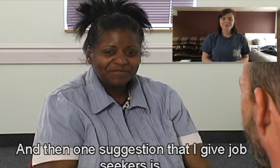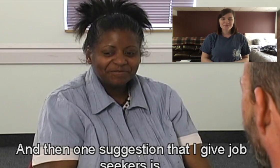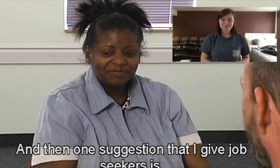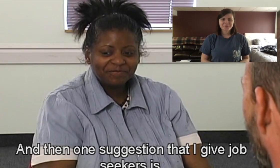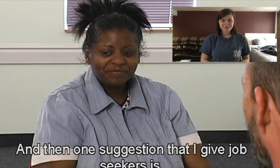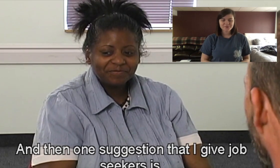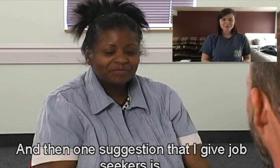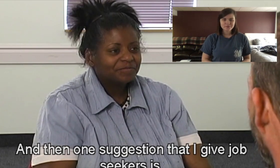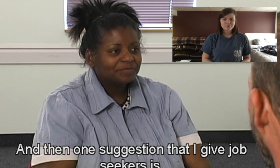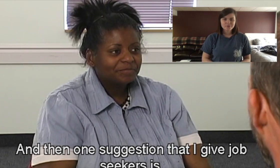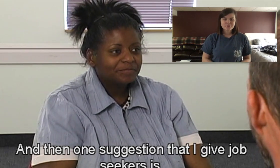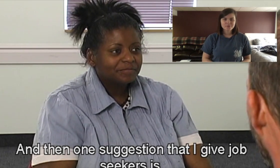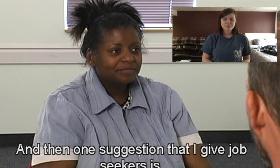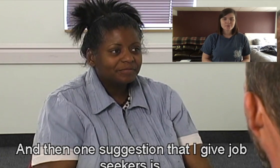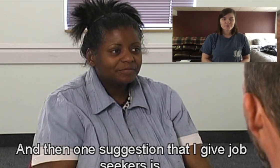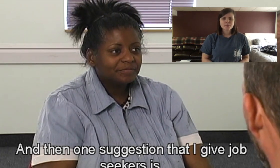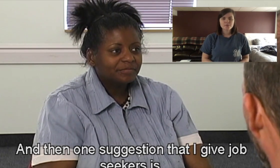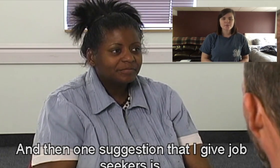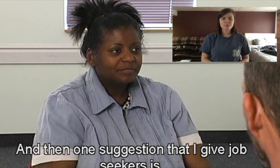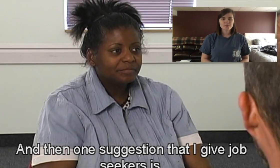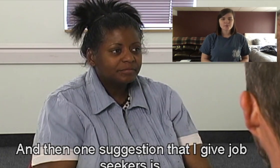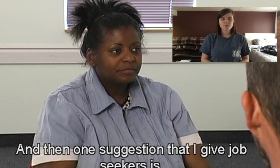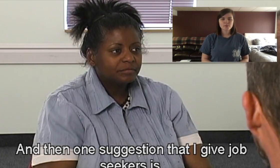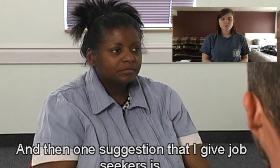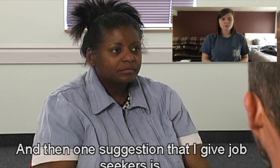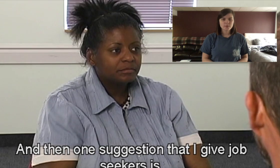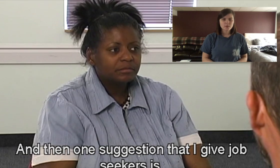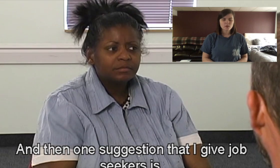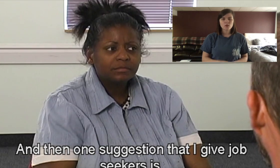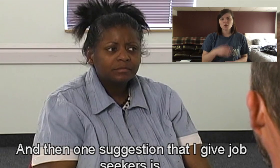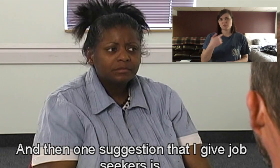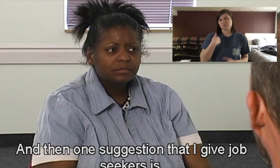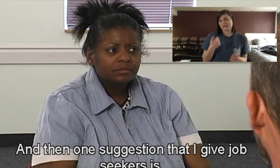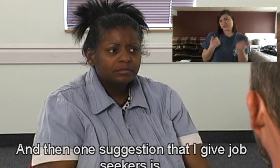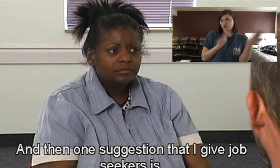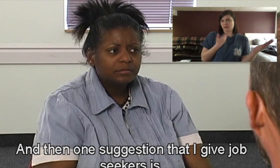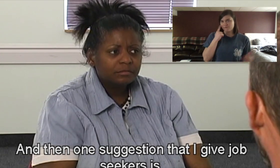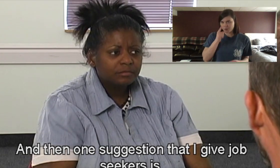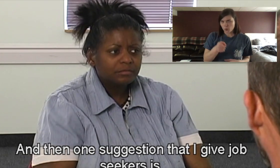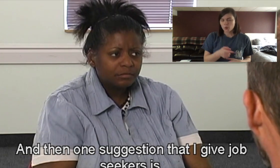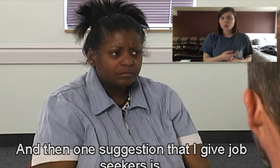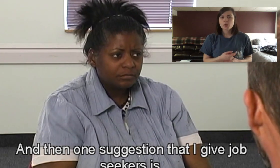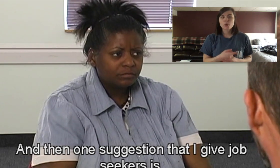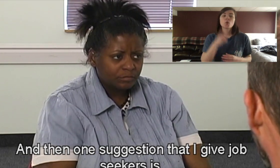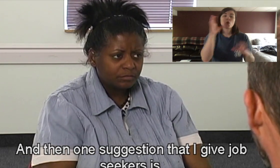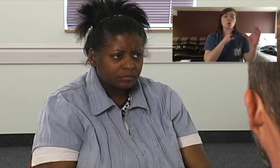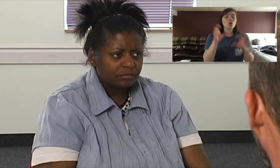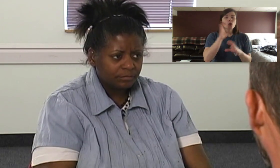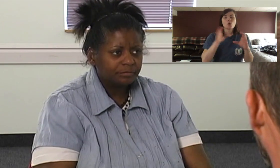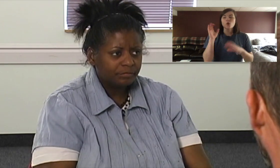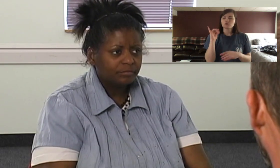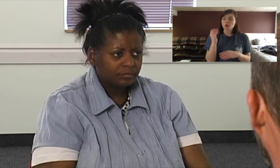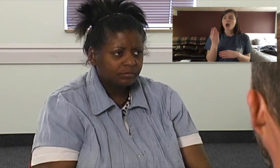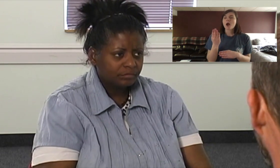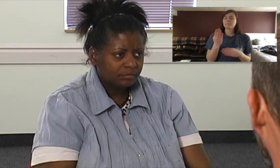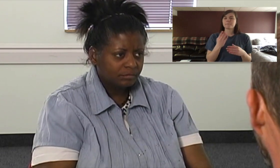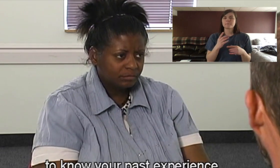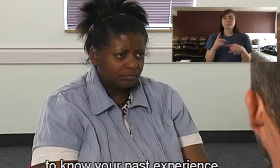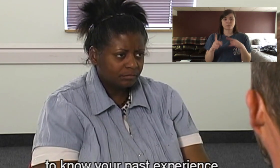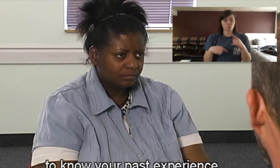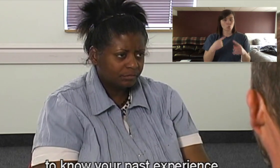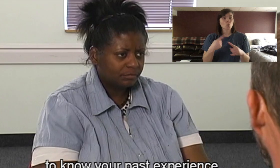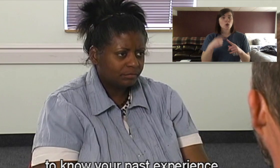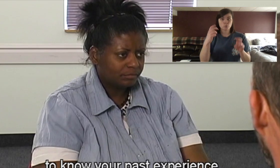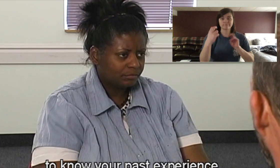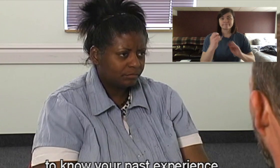Okay. And then one suggestion that I give job seekers when